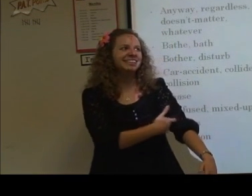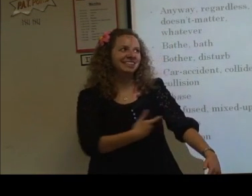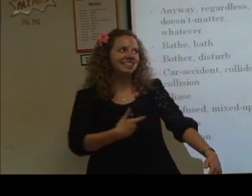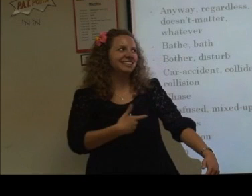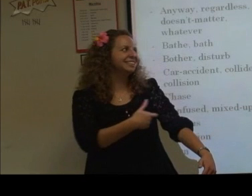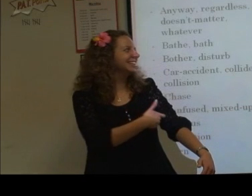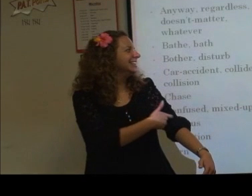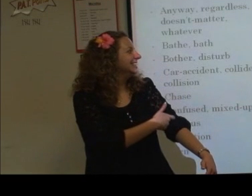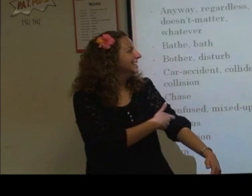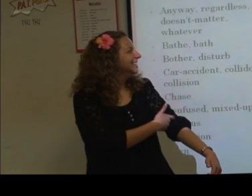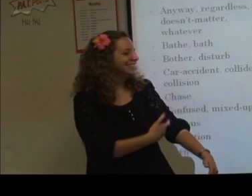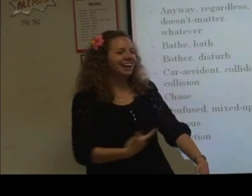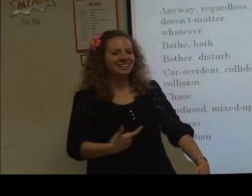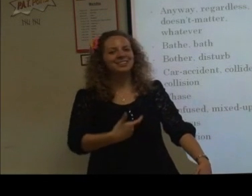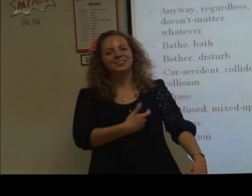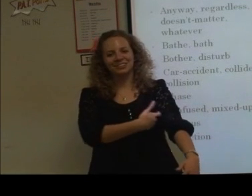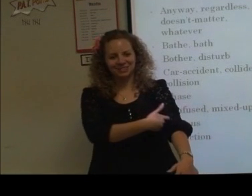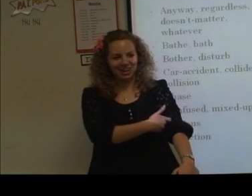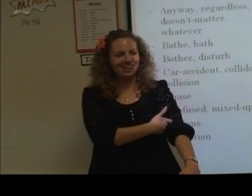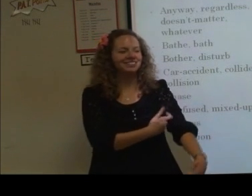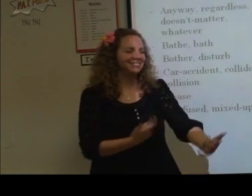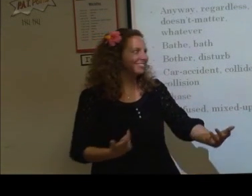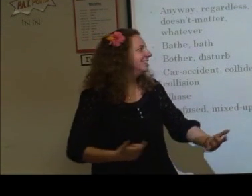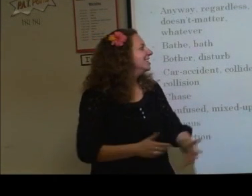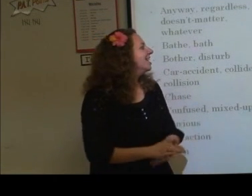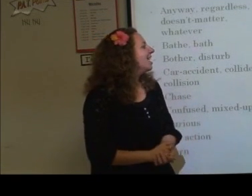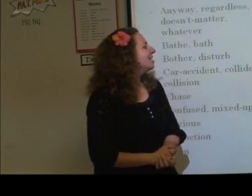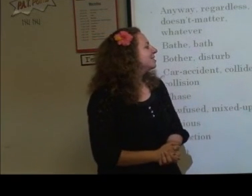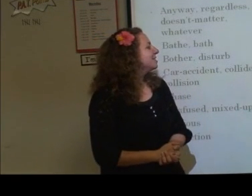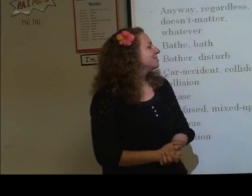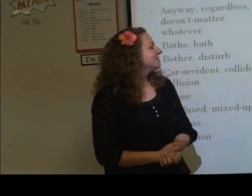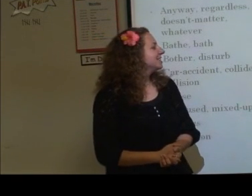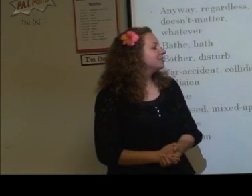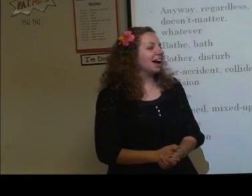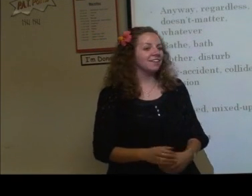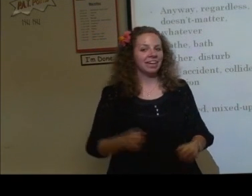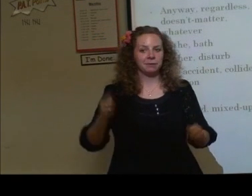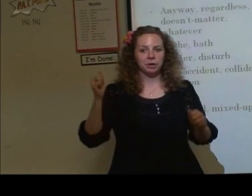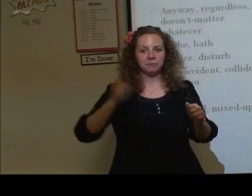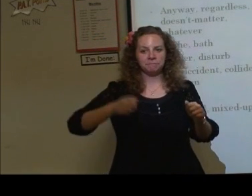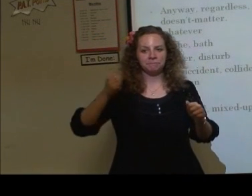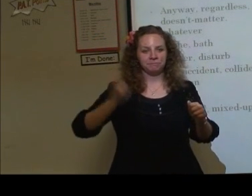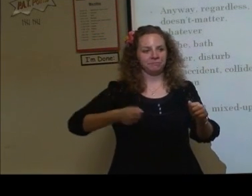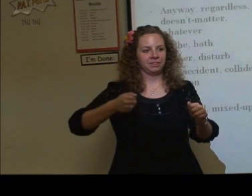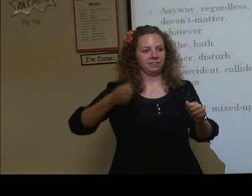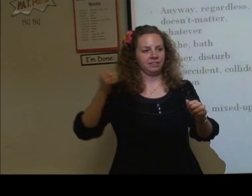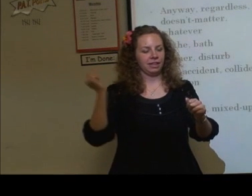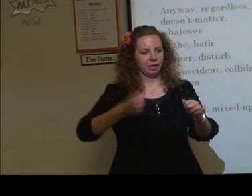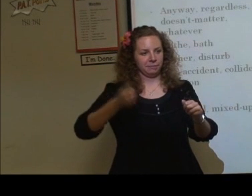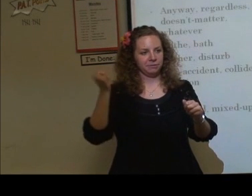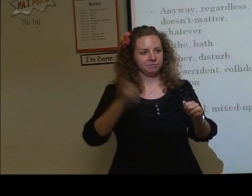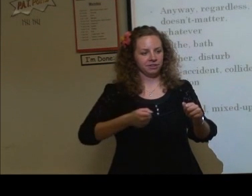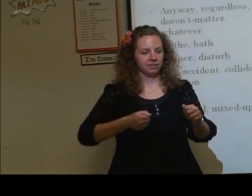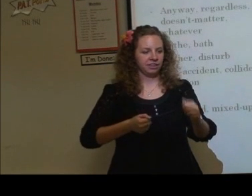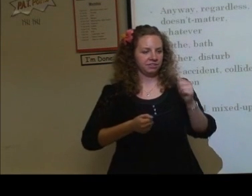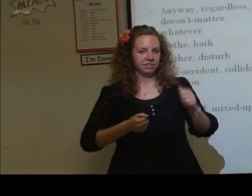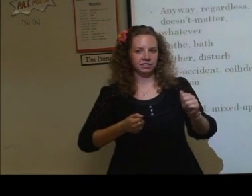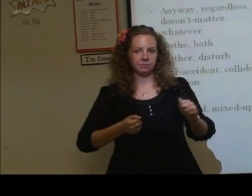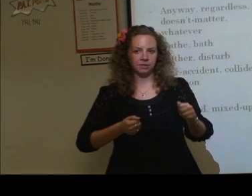Yeah. It is. Yeah, so give it a shot. And then we have hammer. Hammer. Like this is something